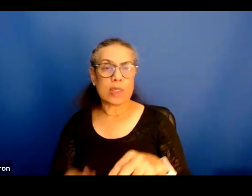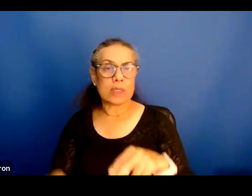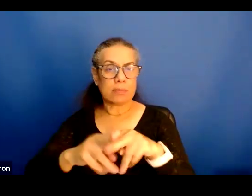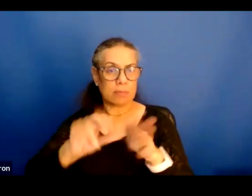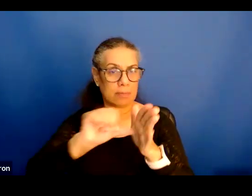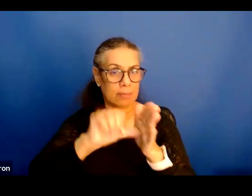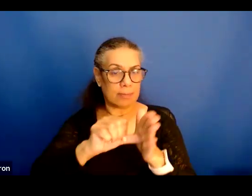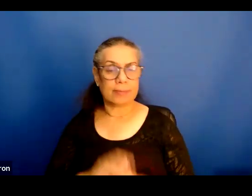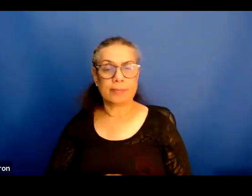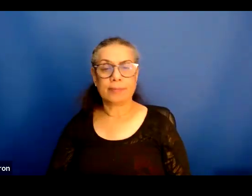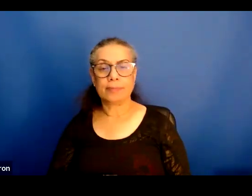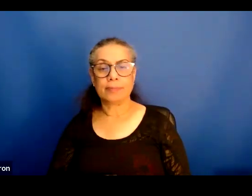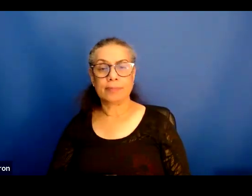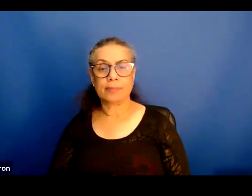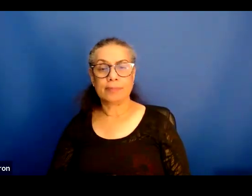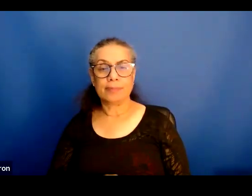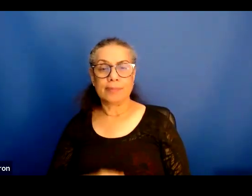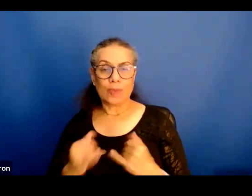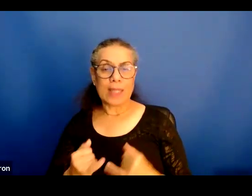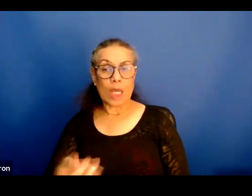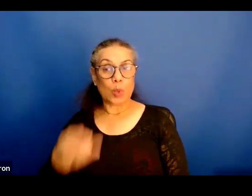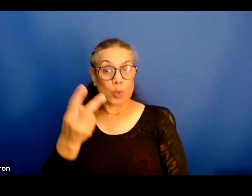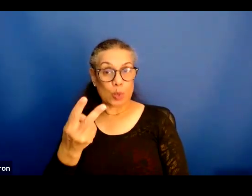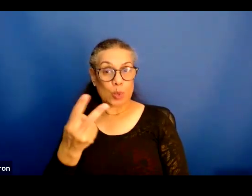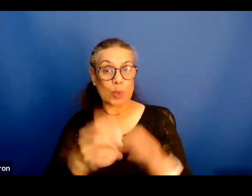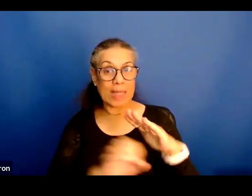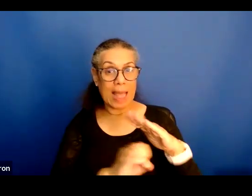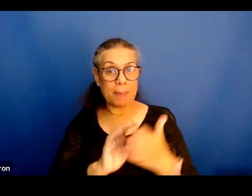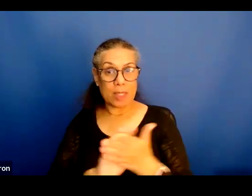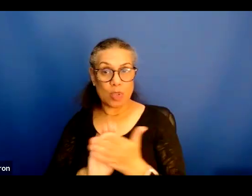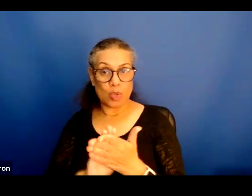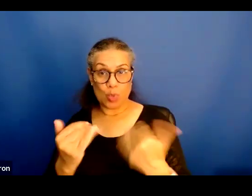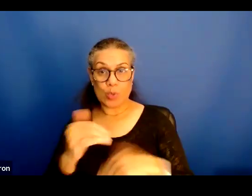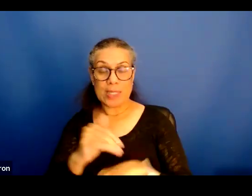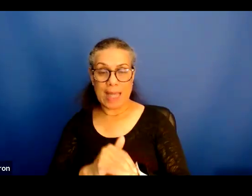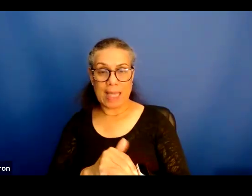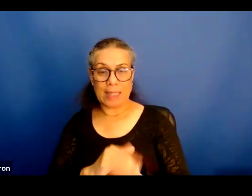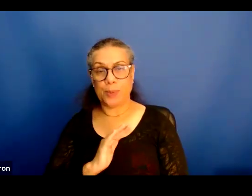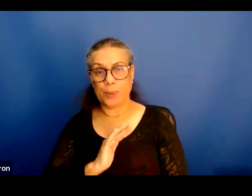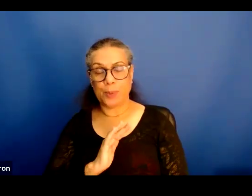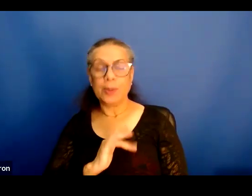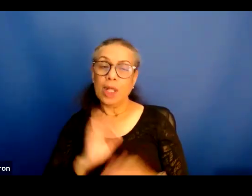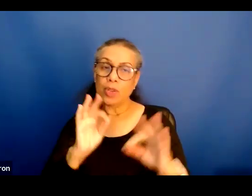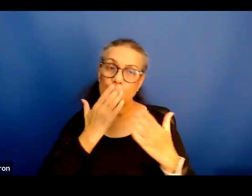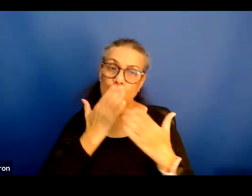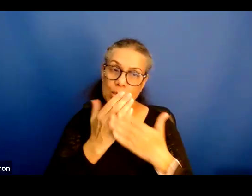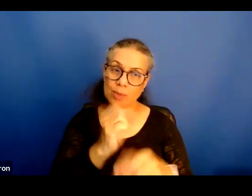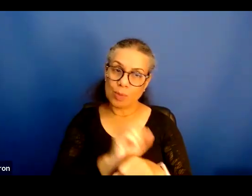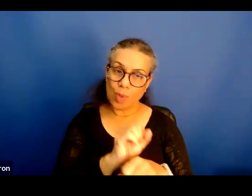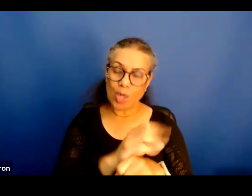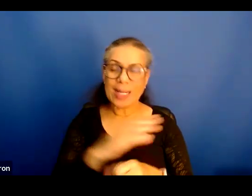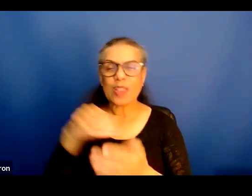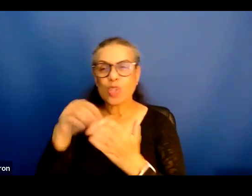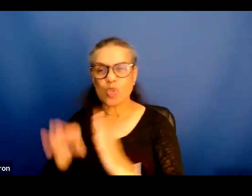We are excited to spotlight tonight 2 of our elementary schools. This evening, they are showing you that they're doing the work and our students are